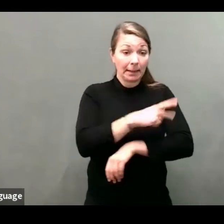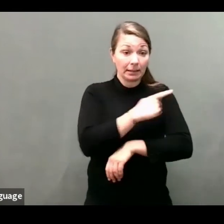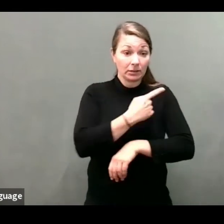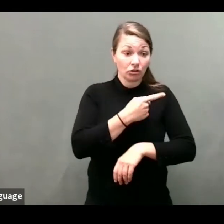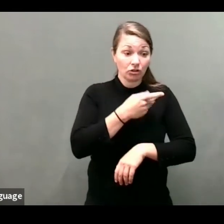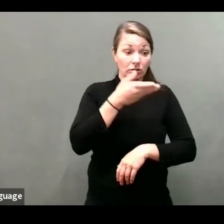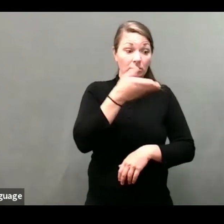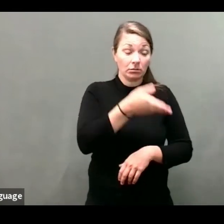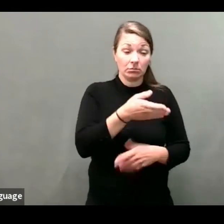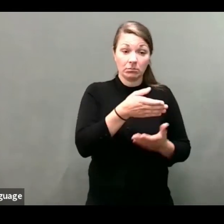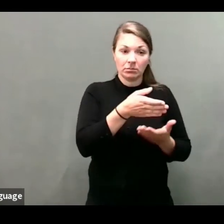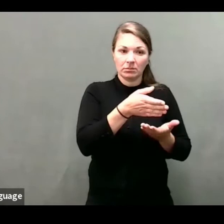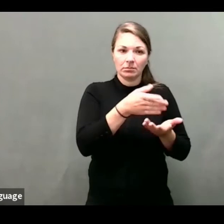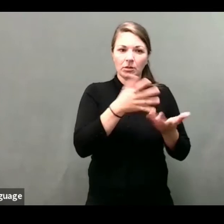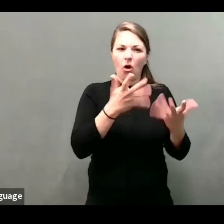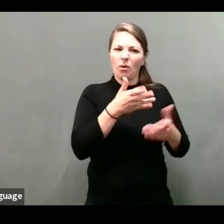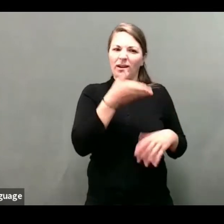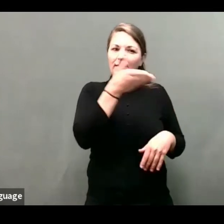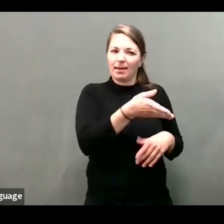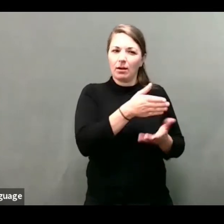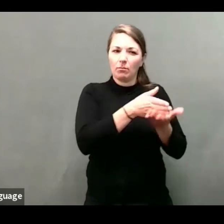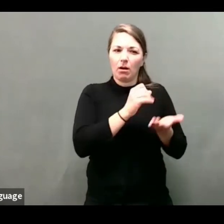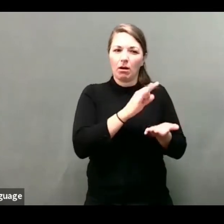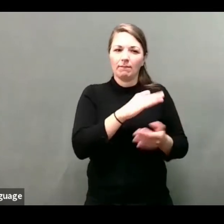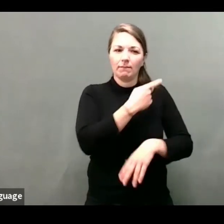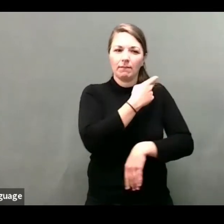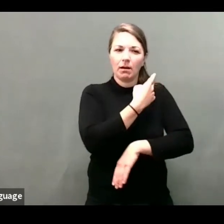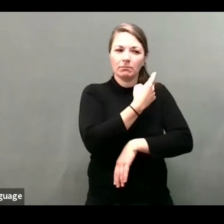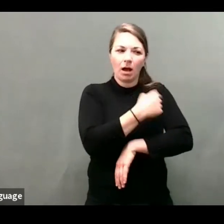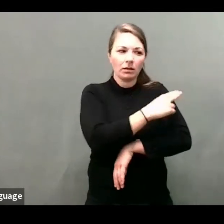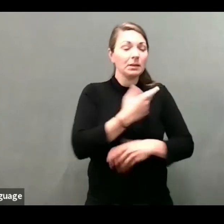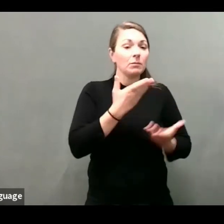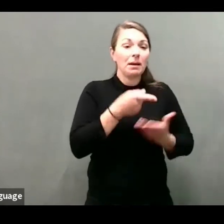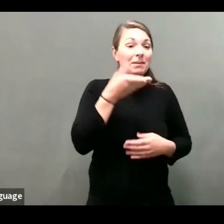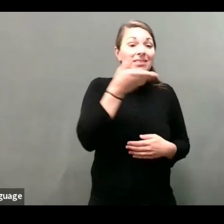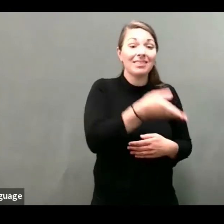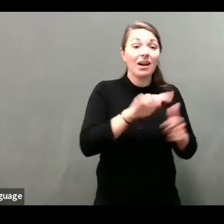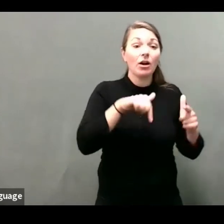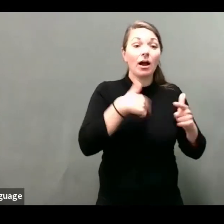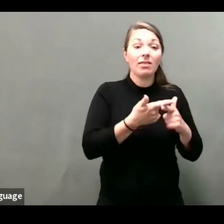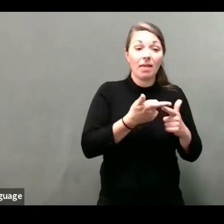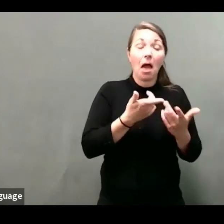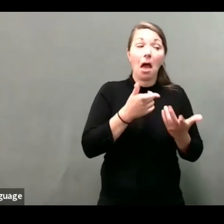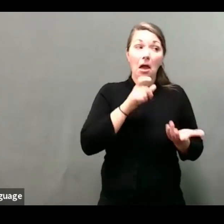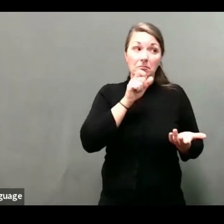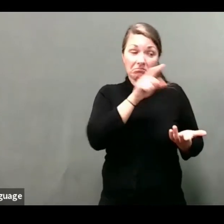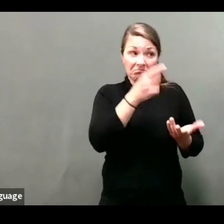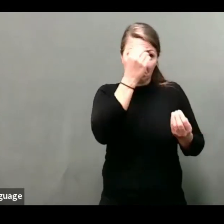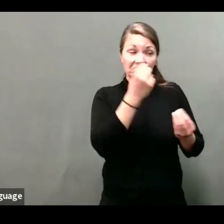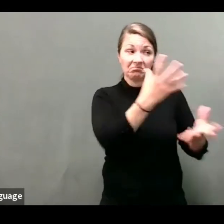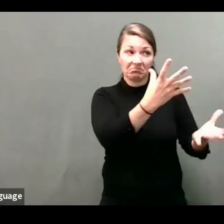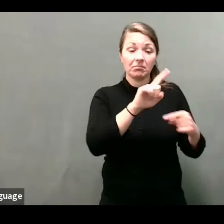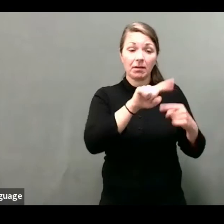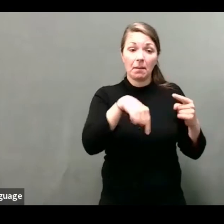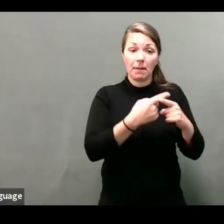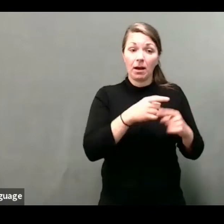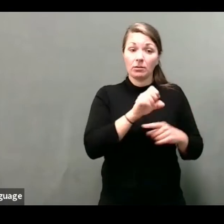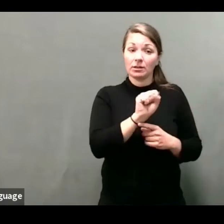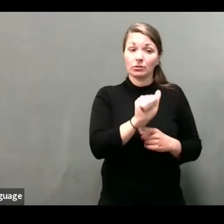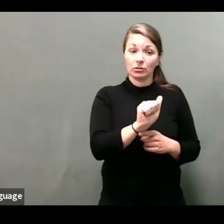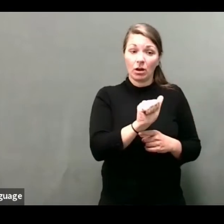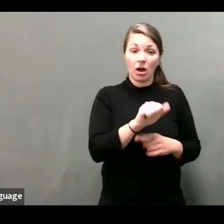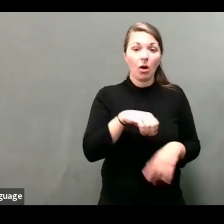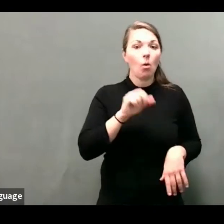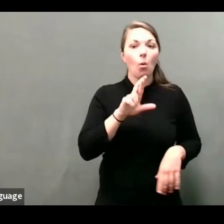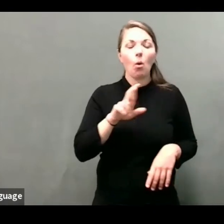that will probably have happened before the sexual assault disclosure occurred. In the ER, that happens, right there before they're